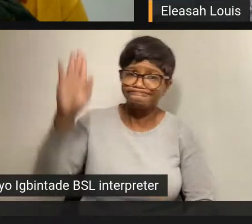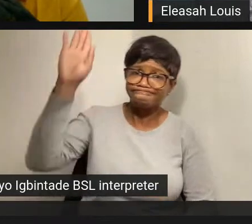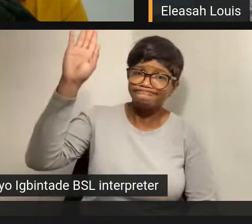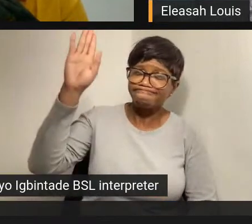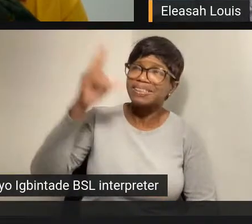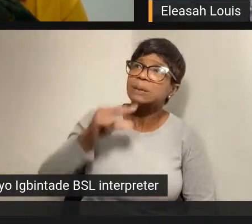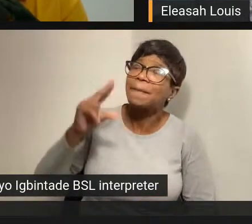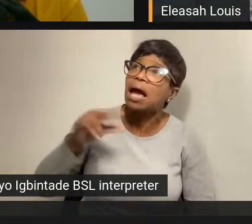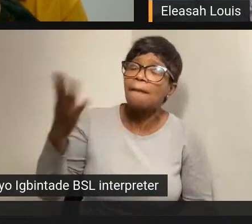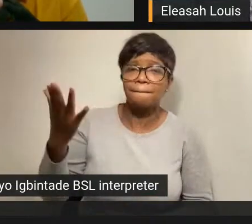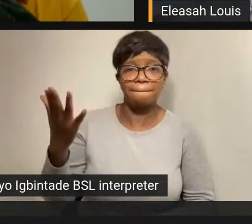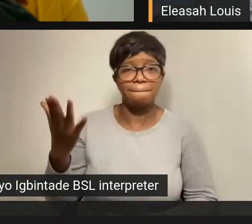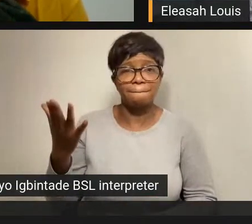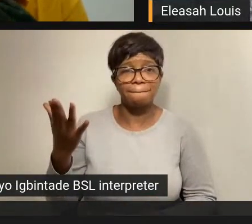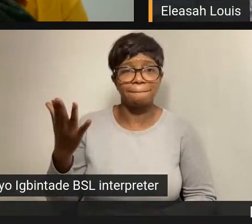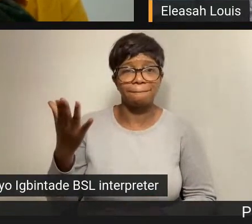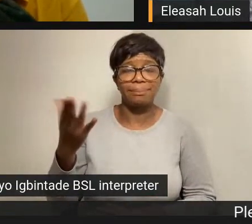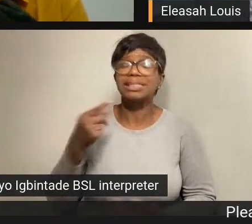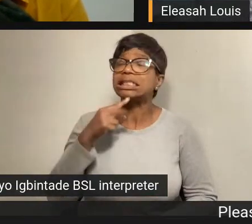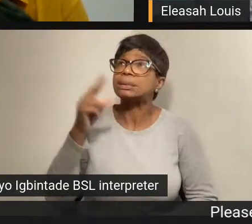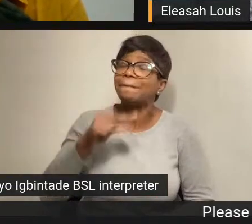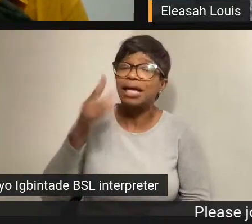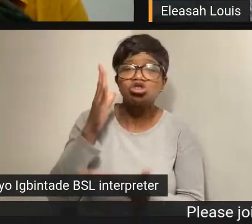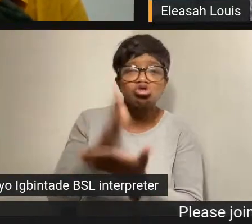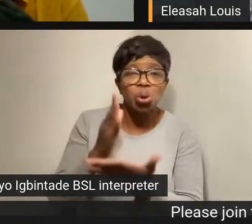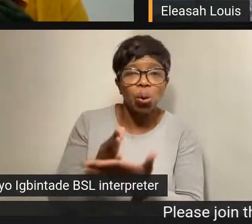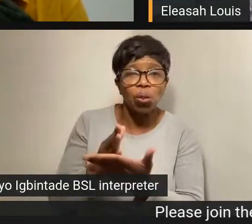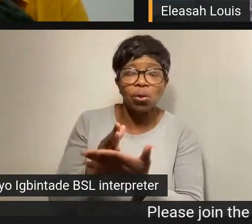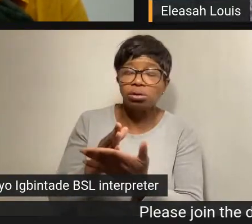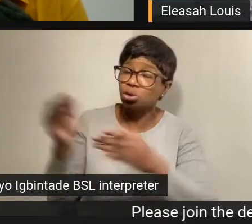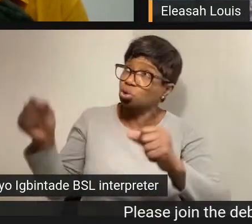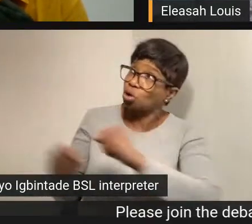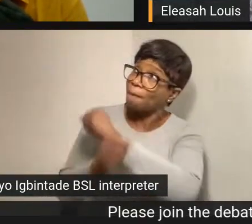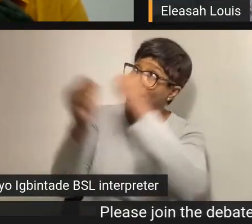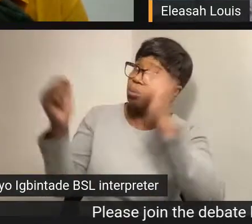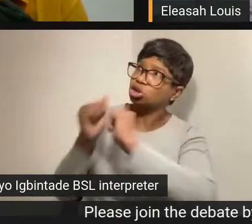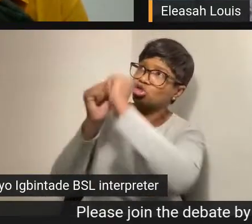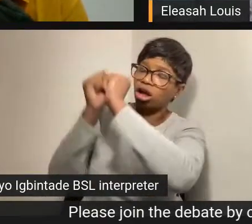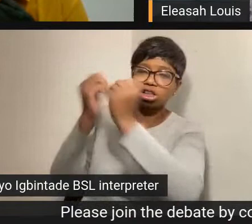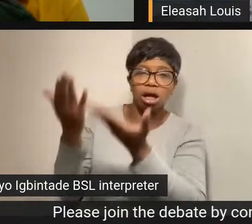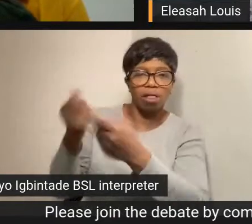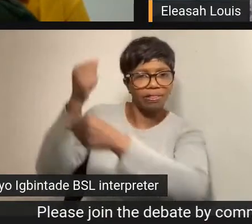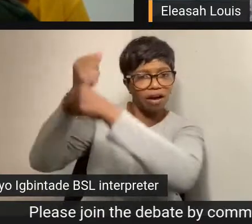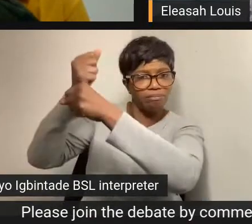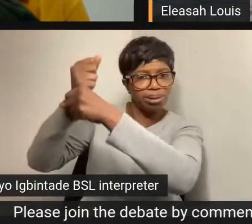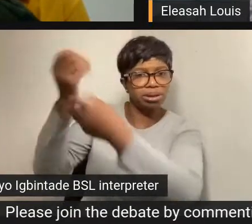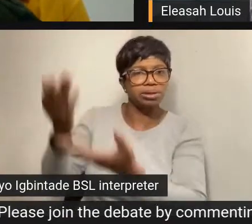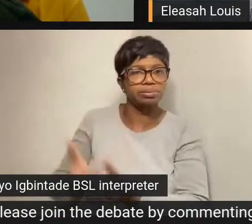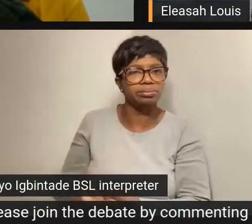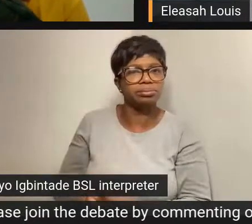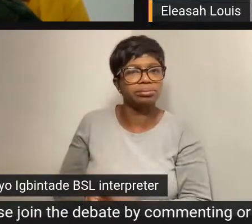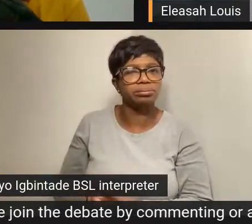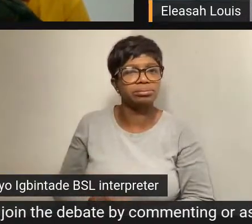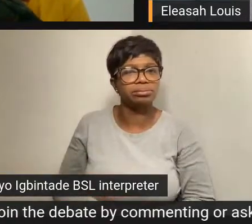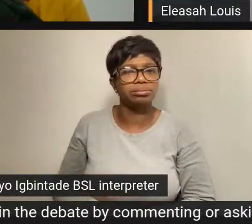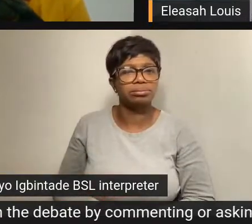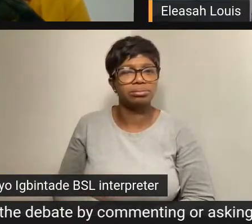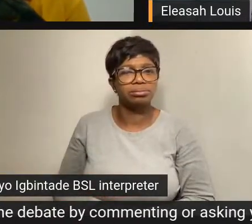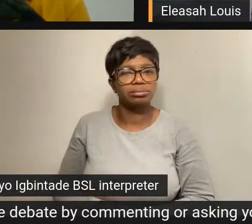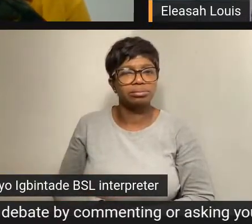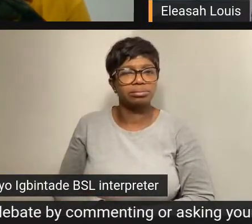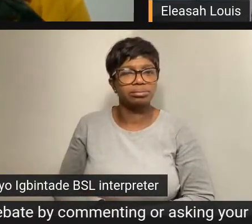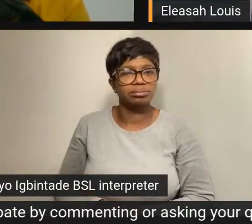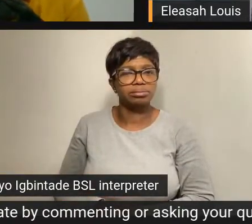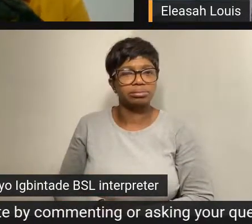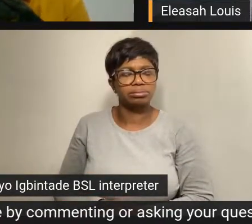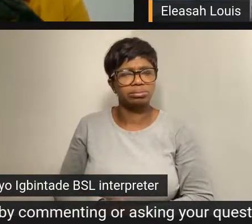up, to speak truth to our power structures, right? And also